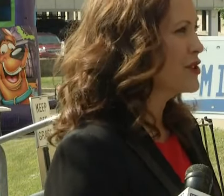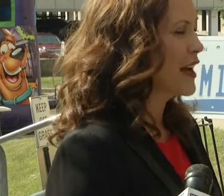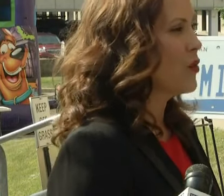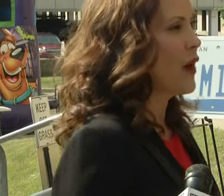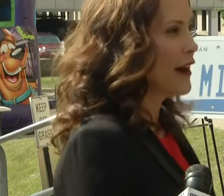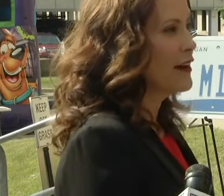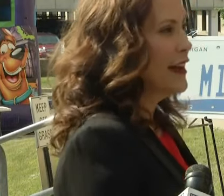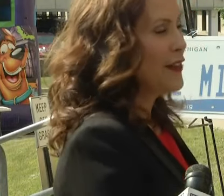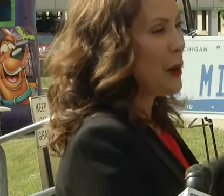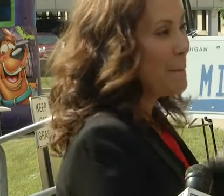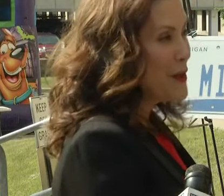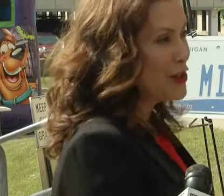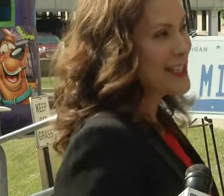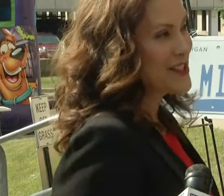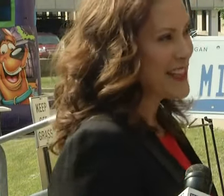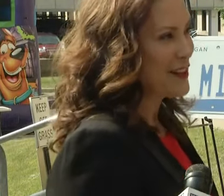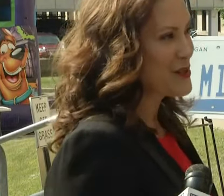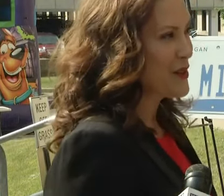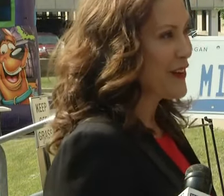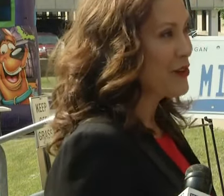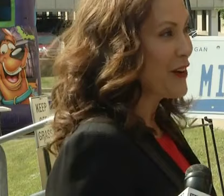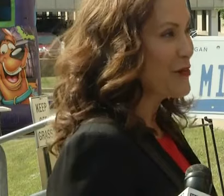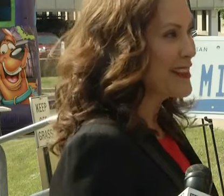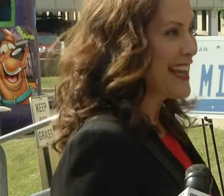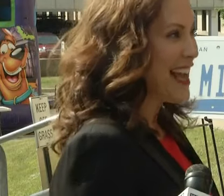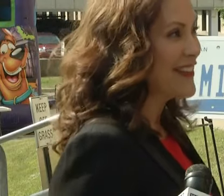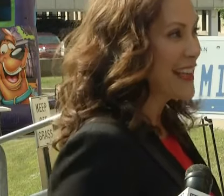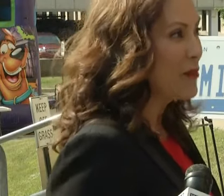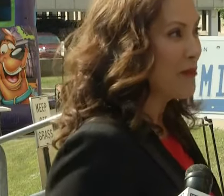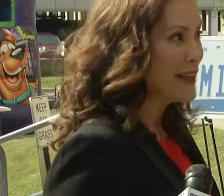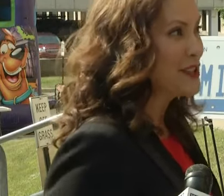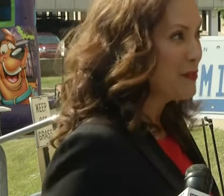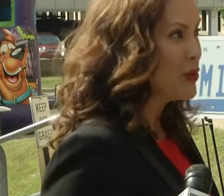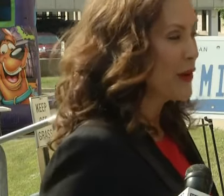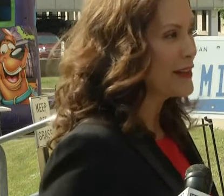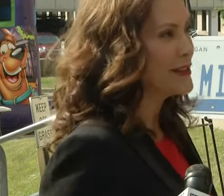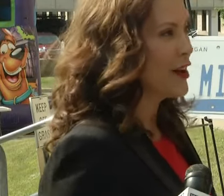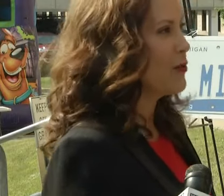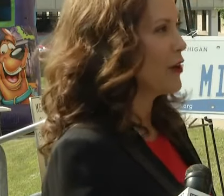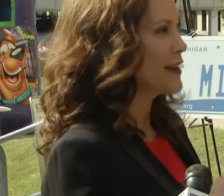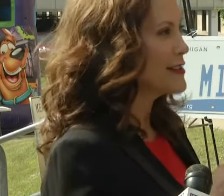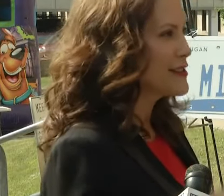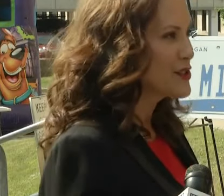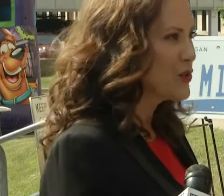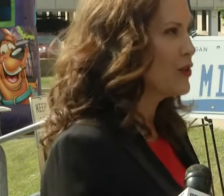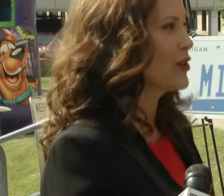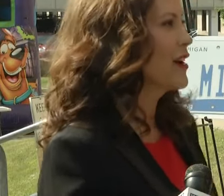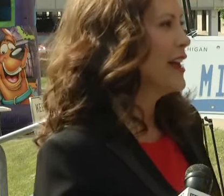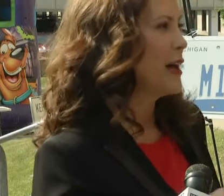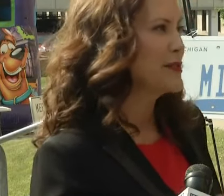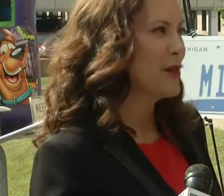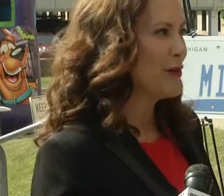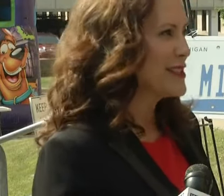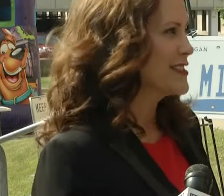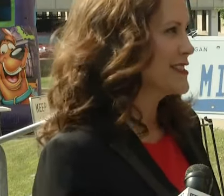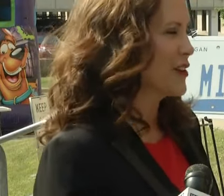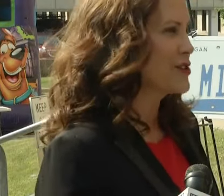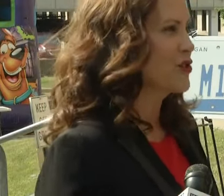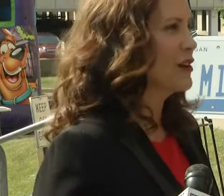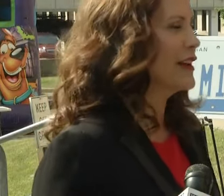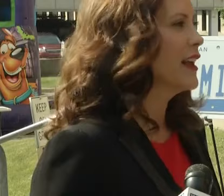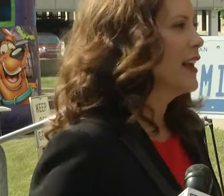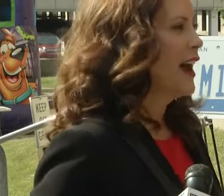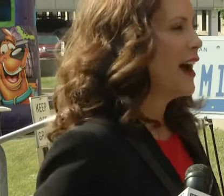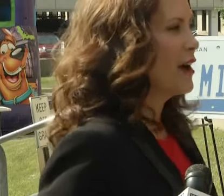time and energy on it when there are billions of dollars from the federal government that haven't yet been deployed to help our kids in school or help small businesses